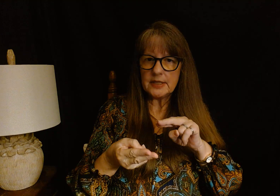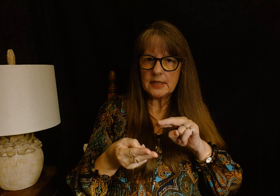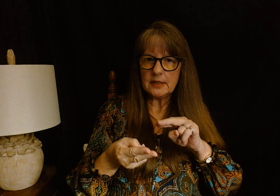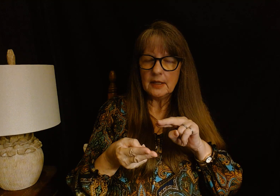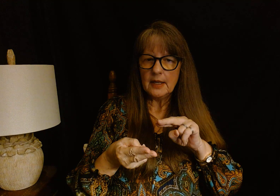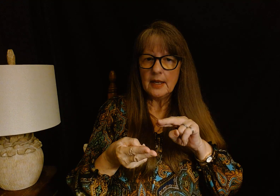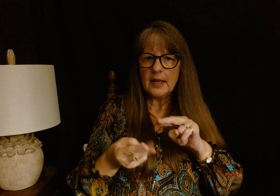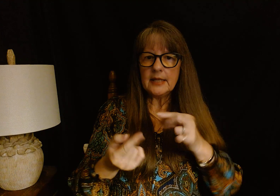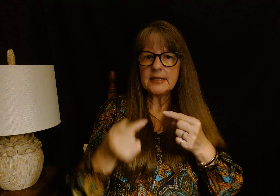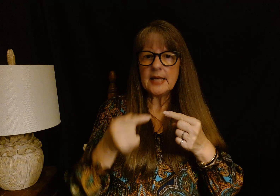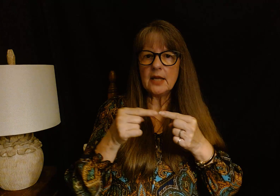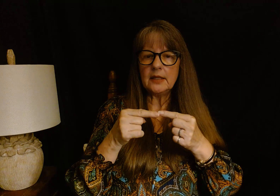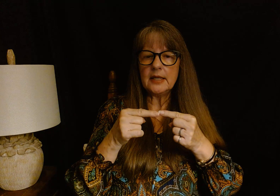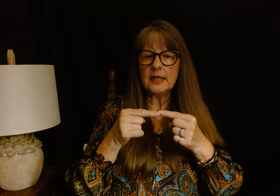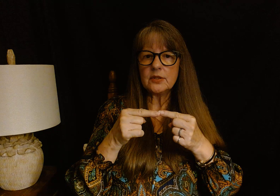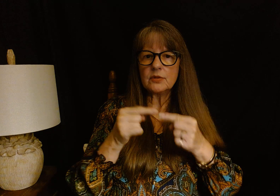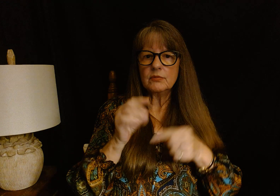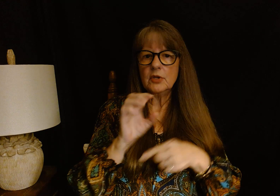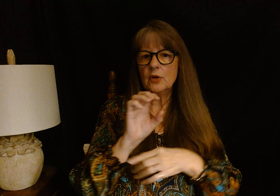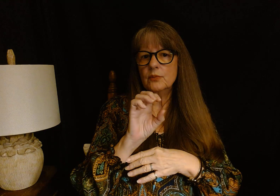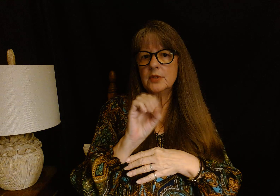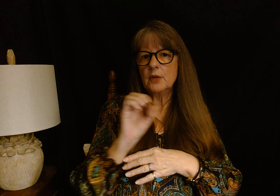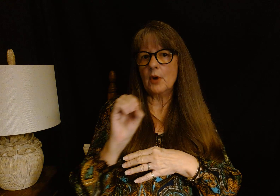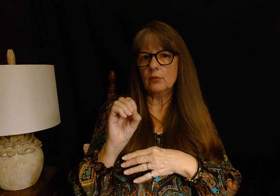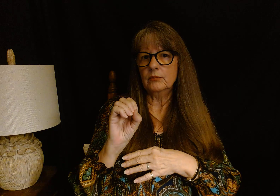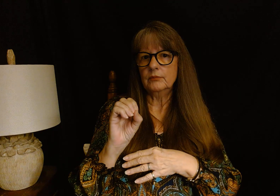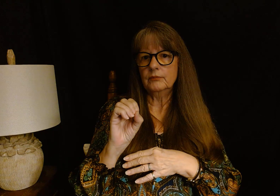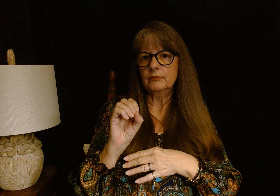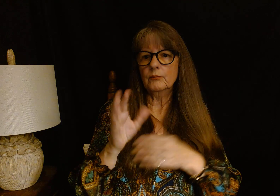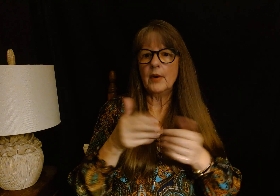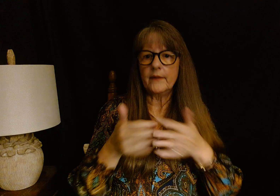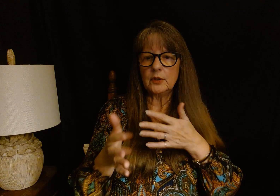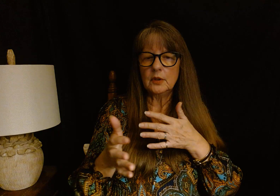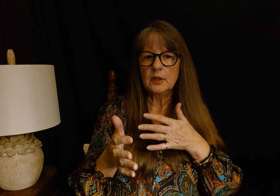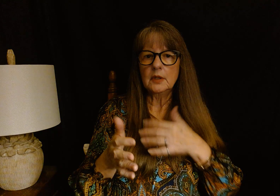it until it's, zero, whatever.